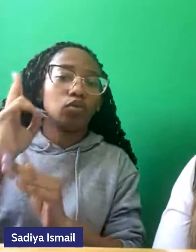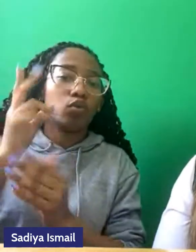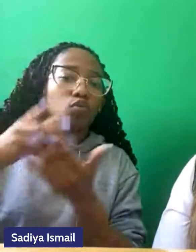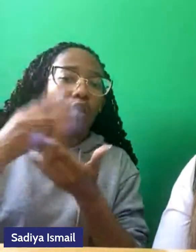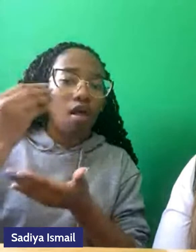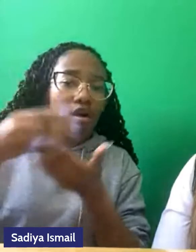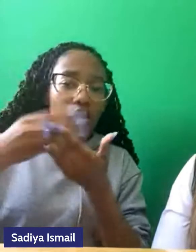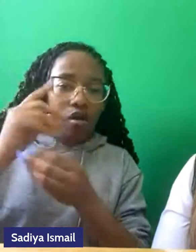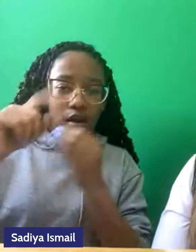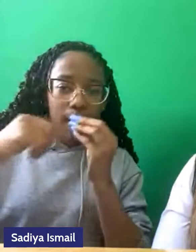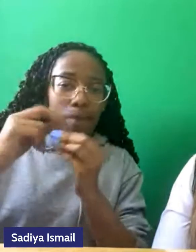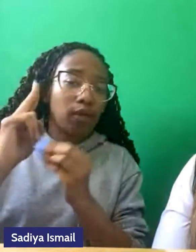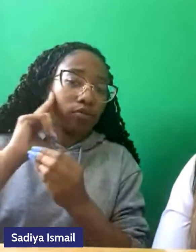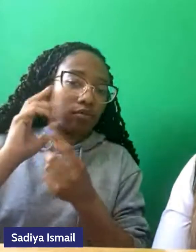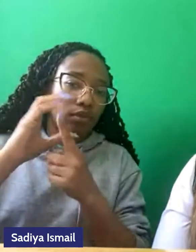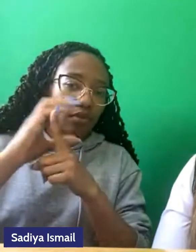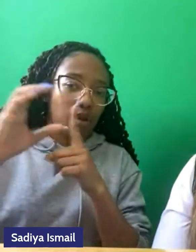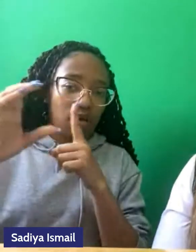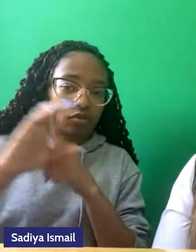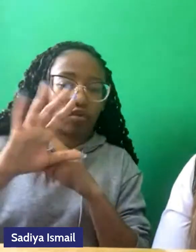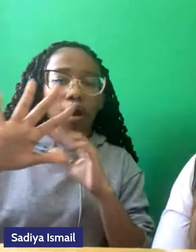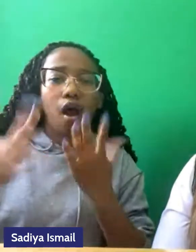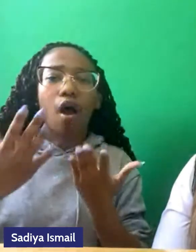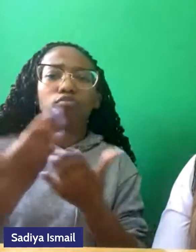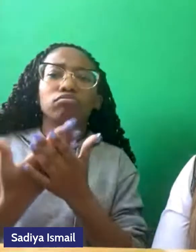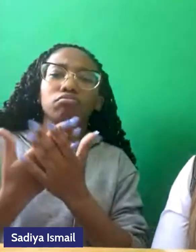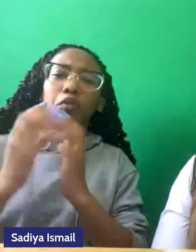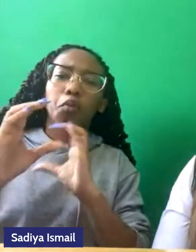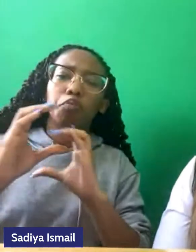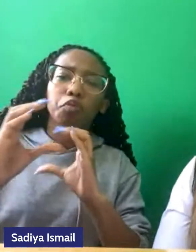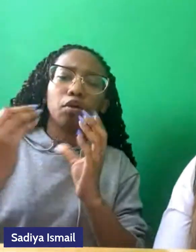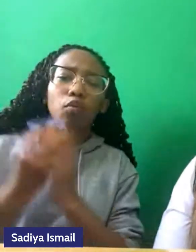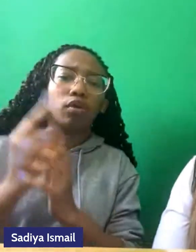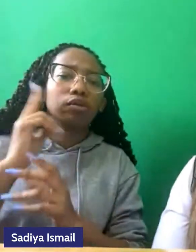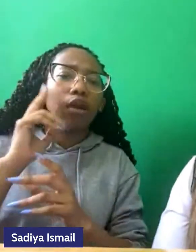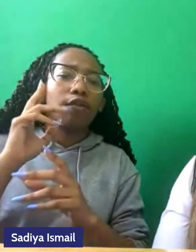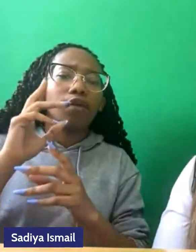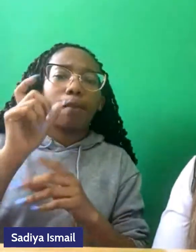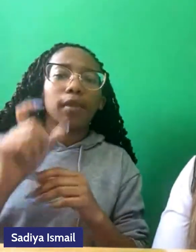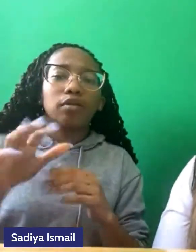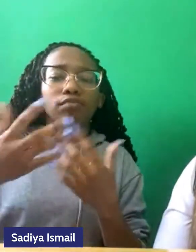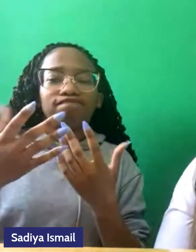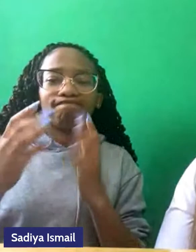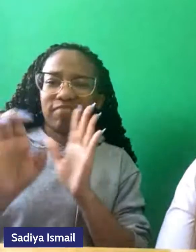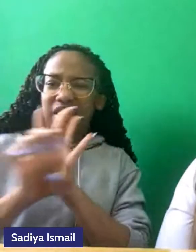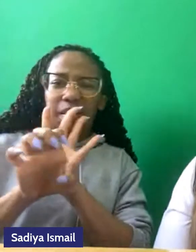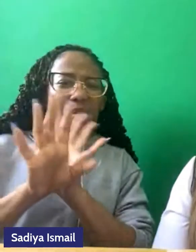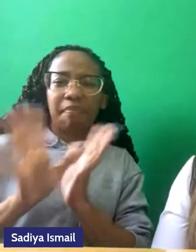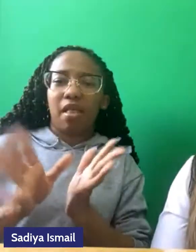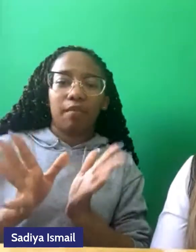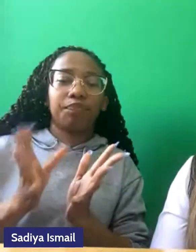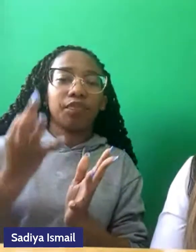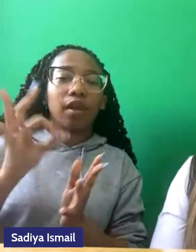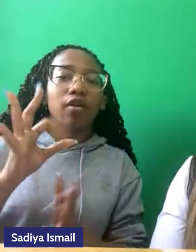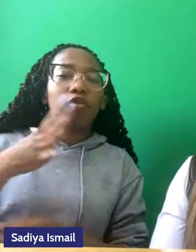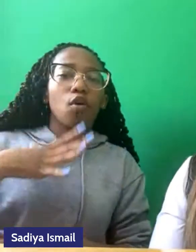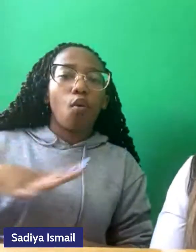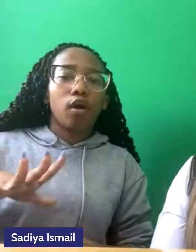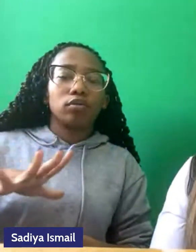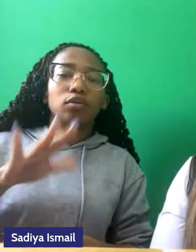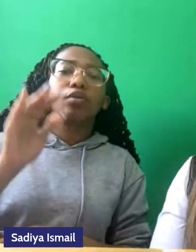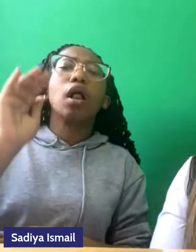to learn how to interact with a deaf person. For example, can I just give an example of maybe if you're trying to get an